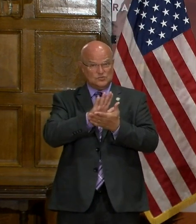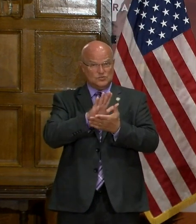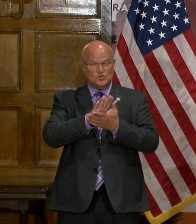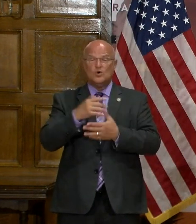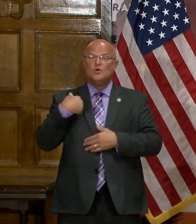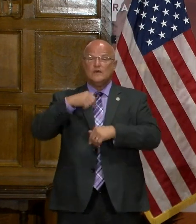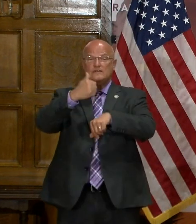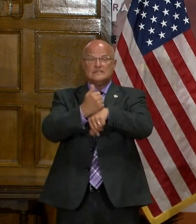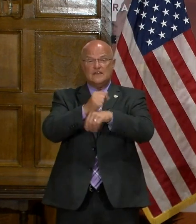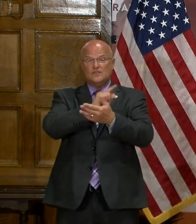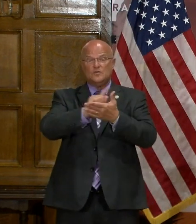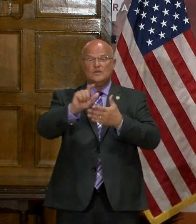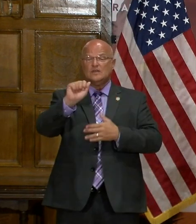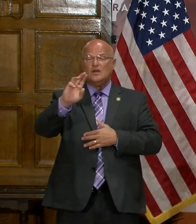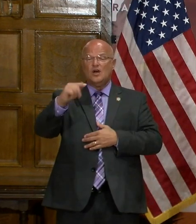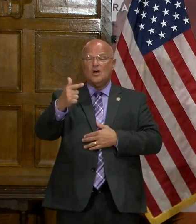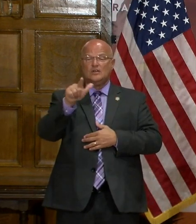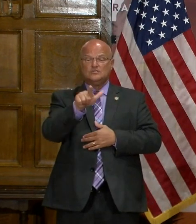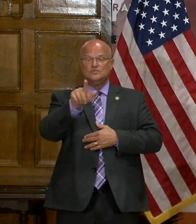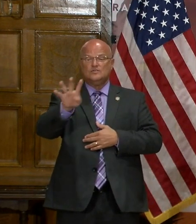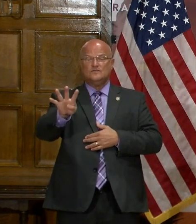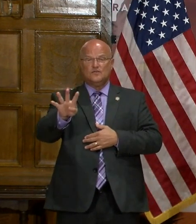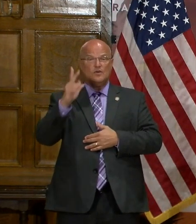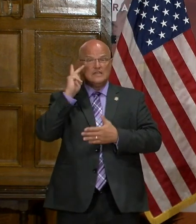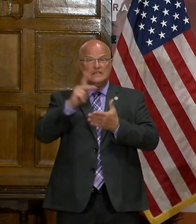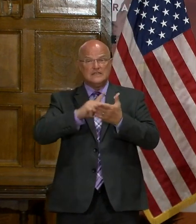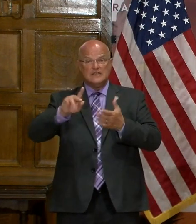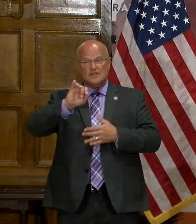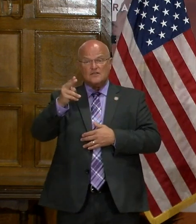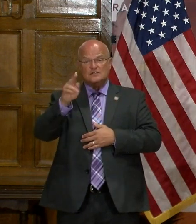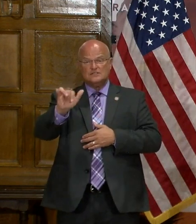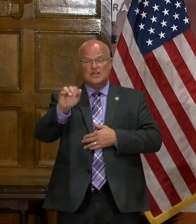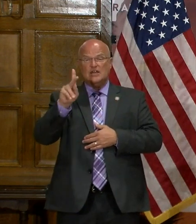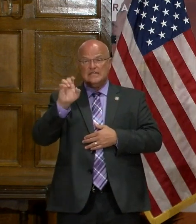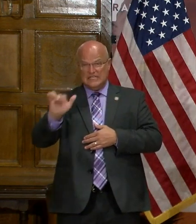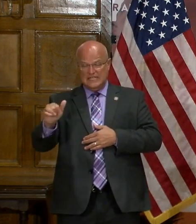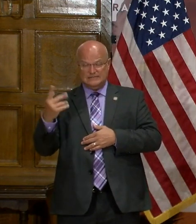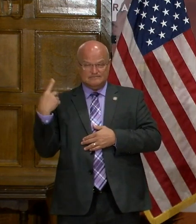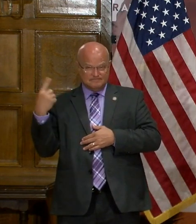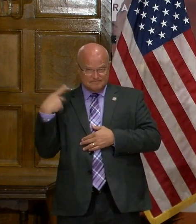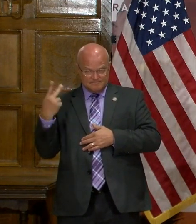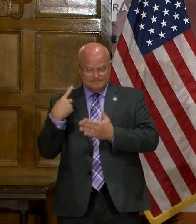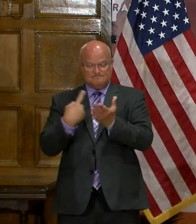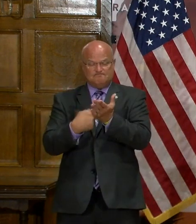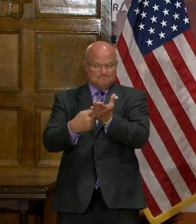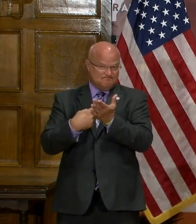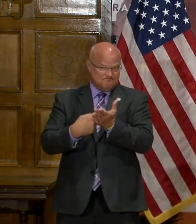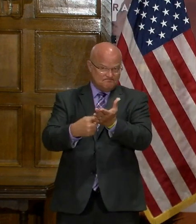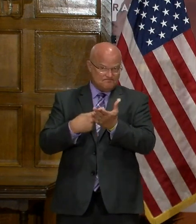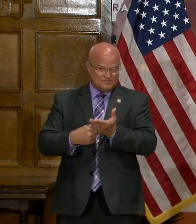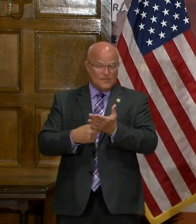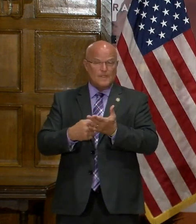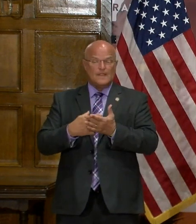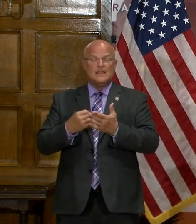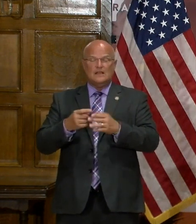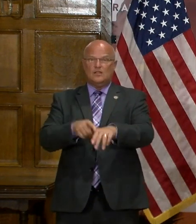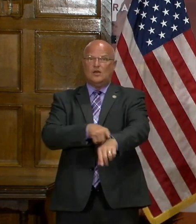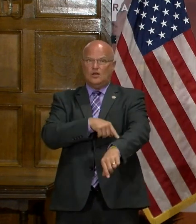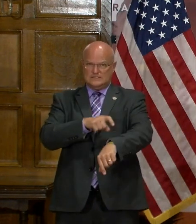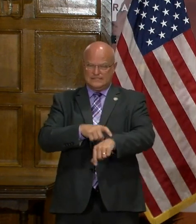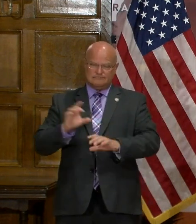school that we've set for the week of August 24th. Secretary Key and I have visited about this at